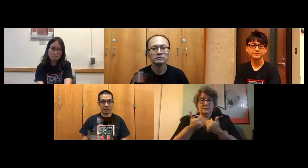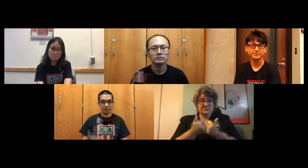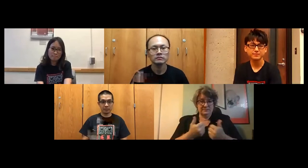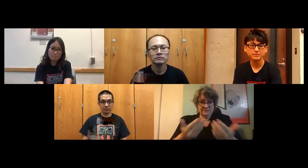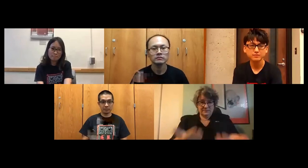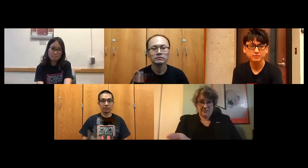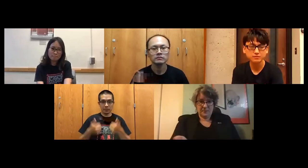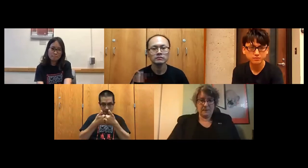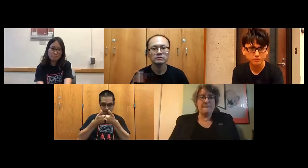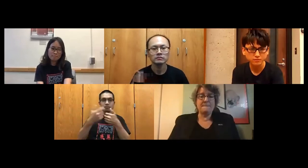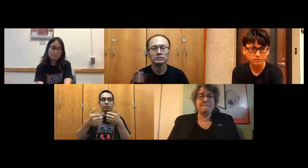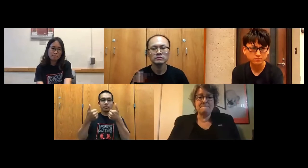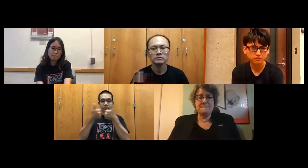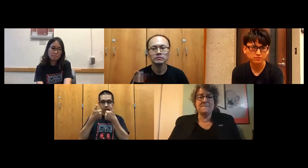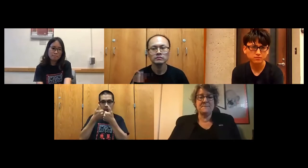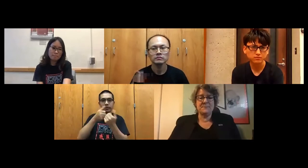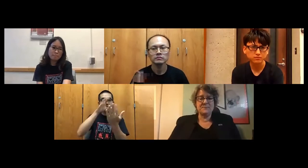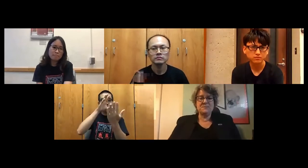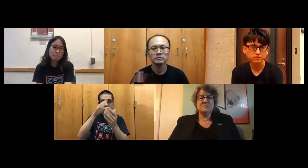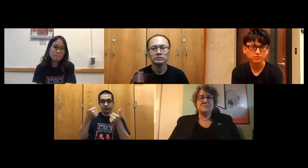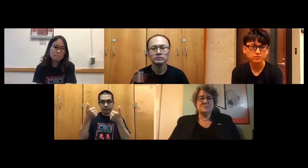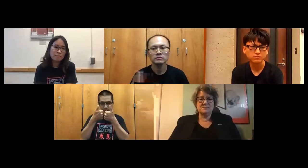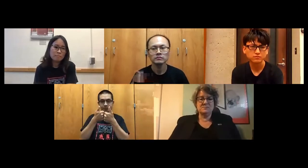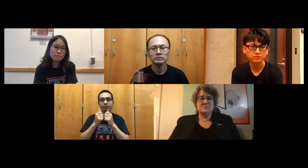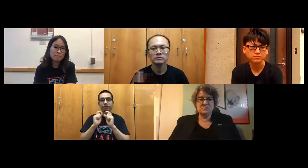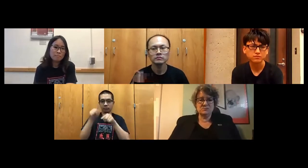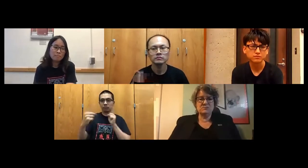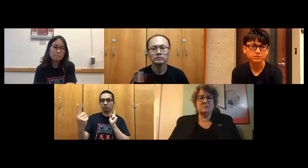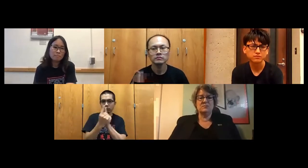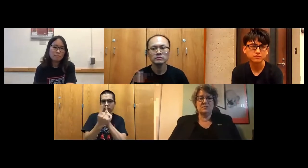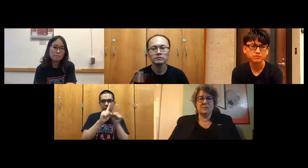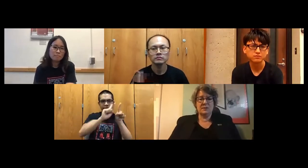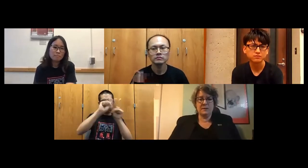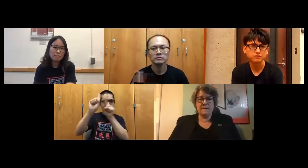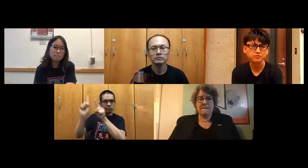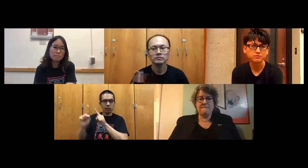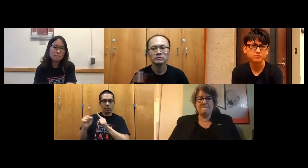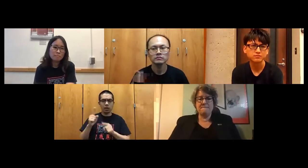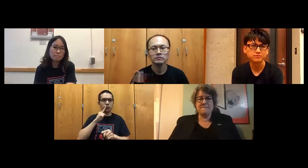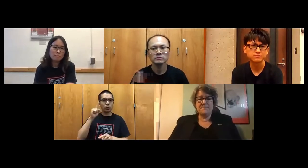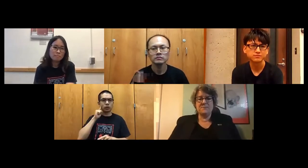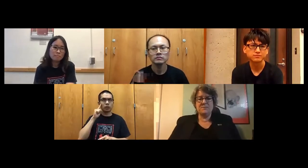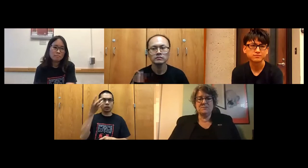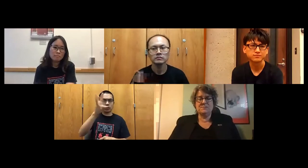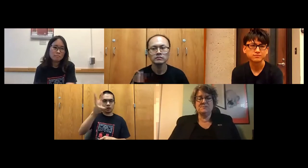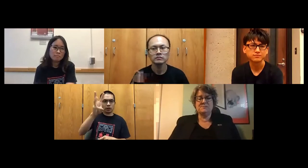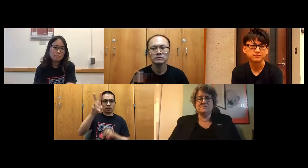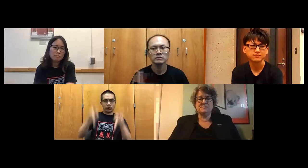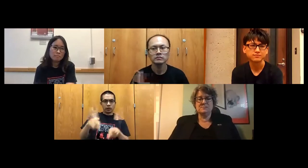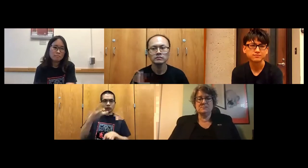Okay. So, right, so went to Beijing, and